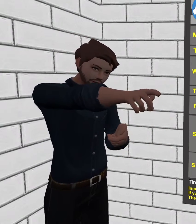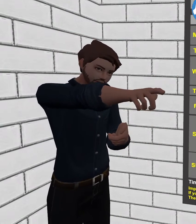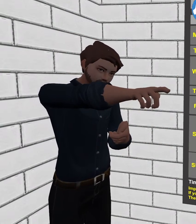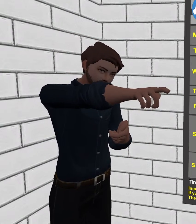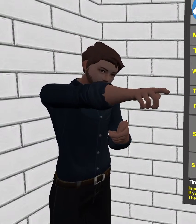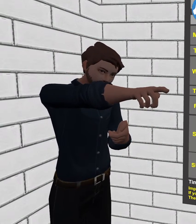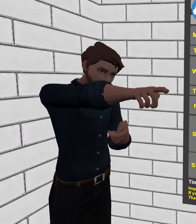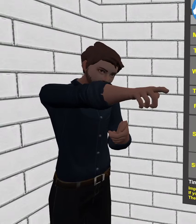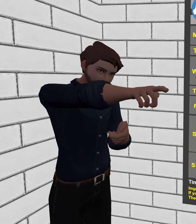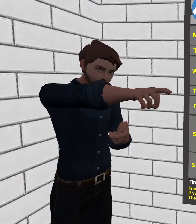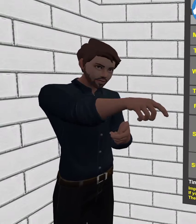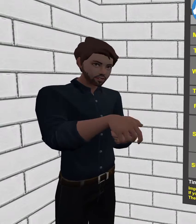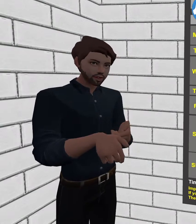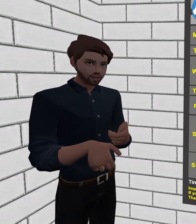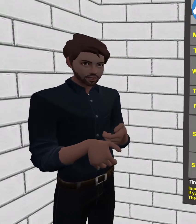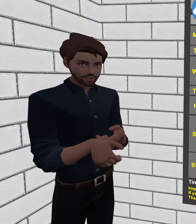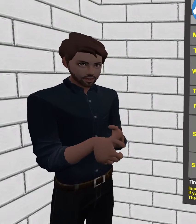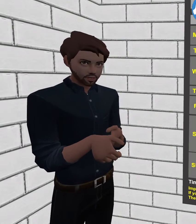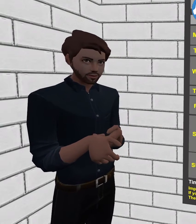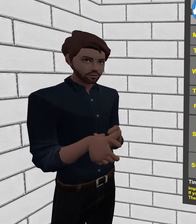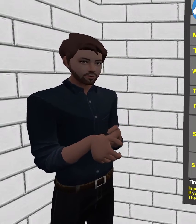you feel free, the link is right up there if you want to join the Discord.